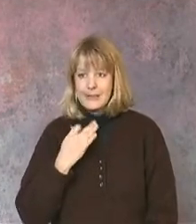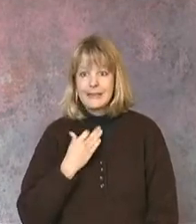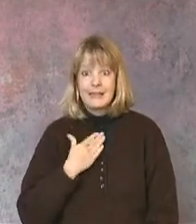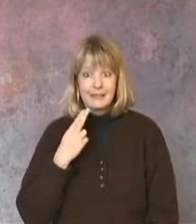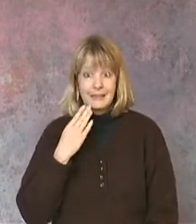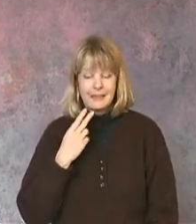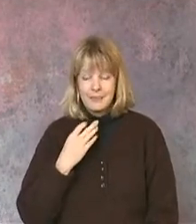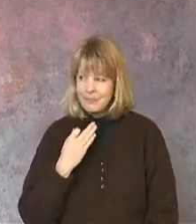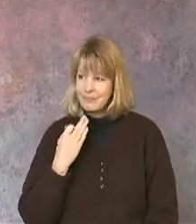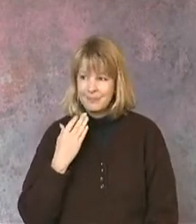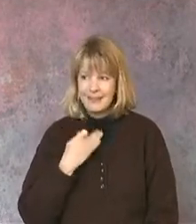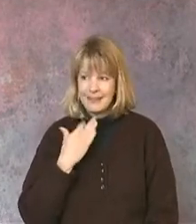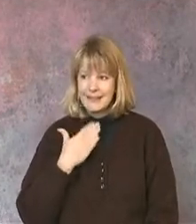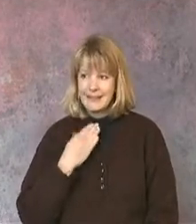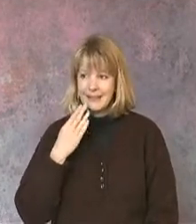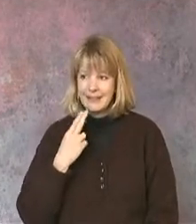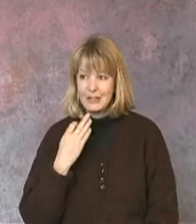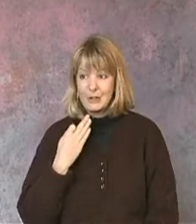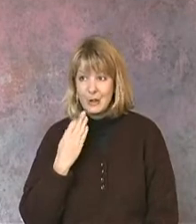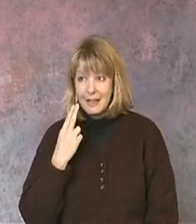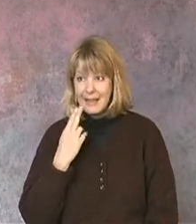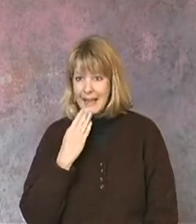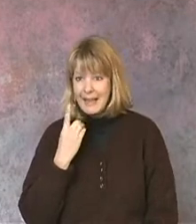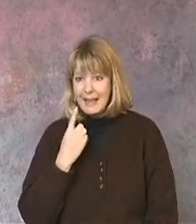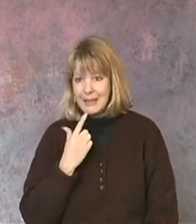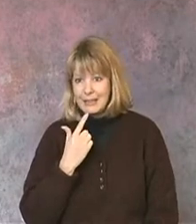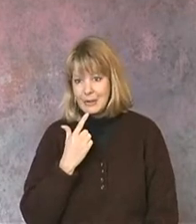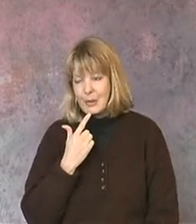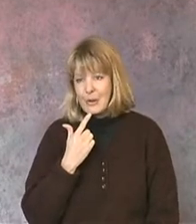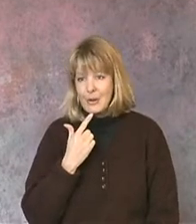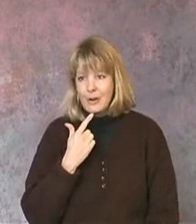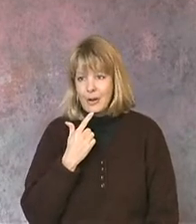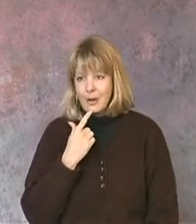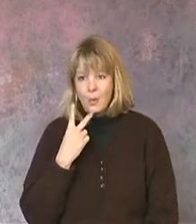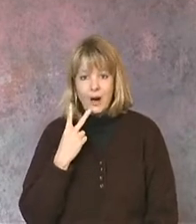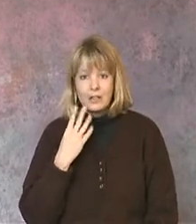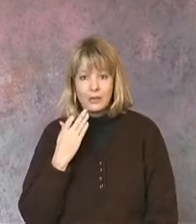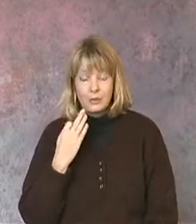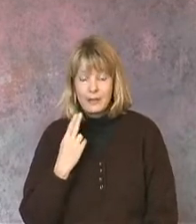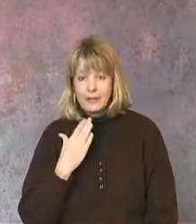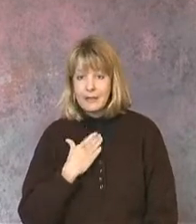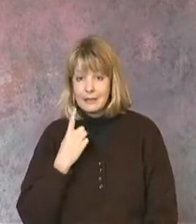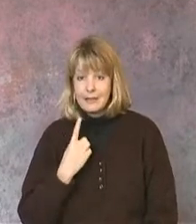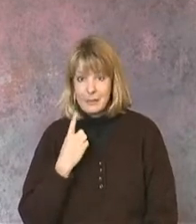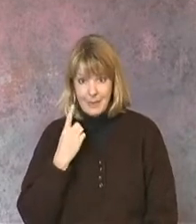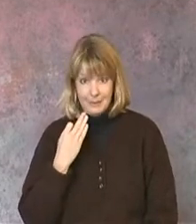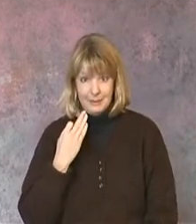sit in the truck and watch for the tip-ups.